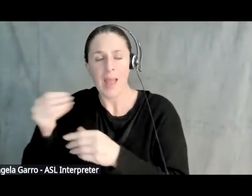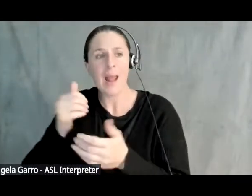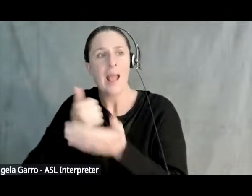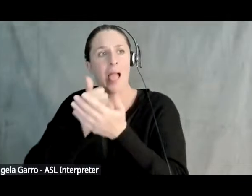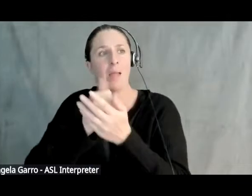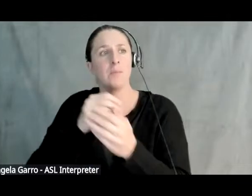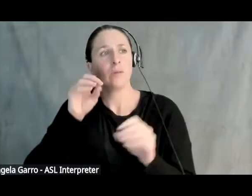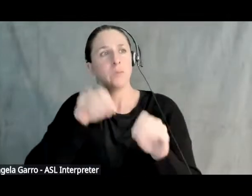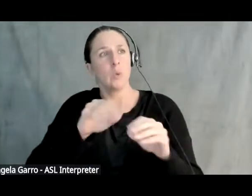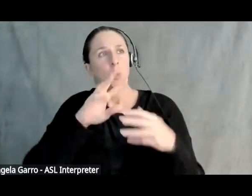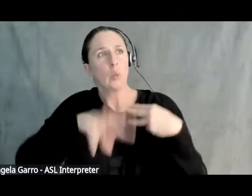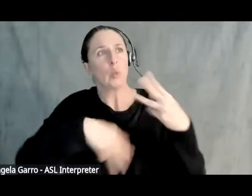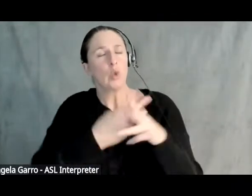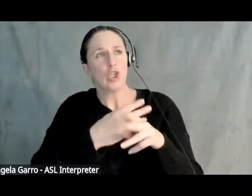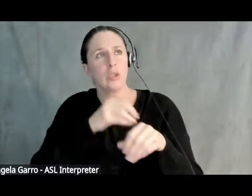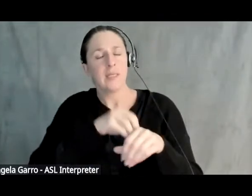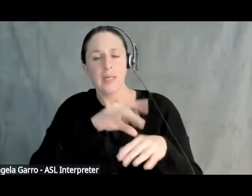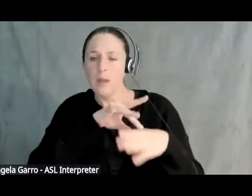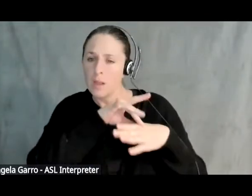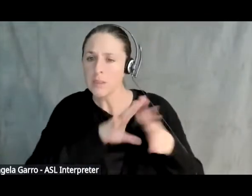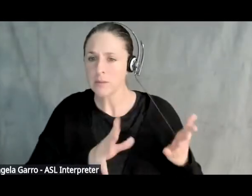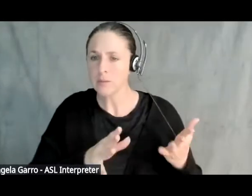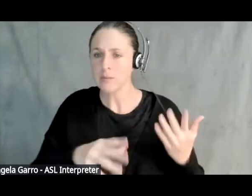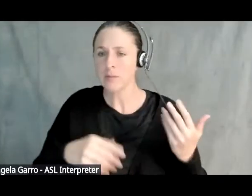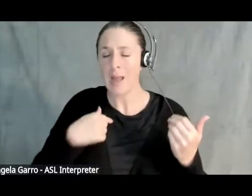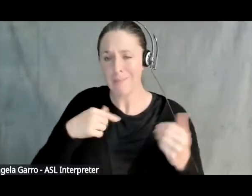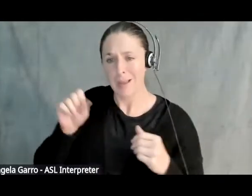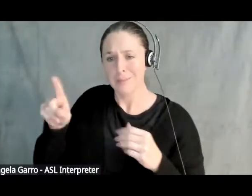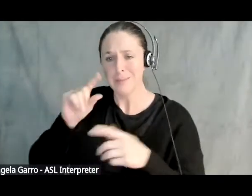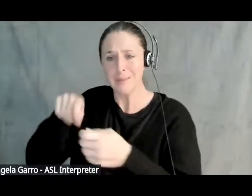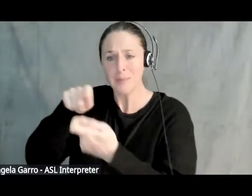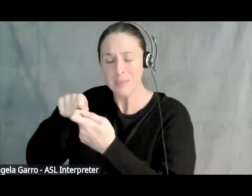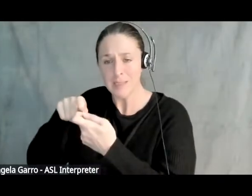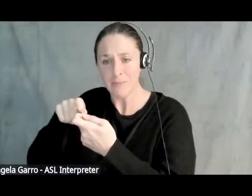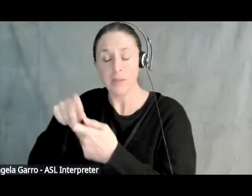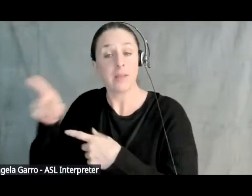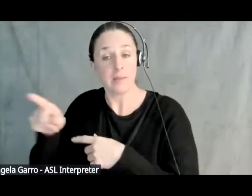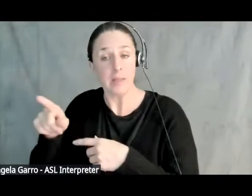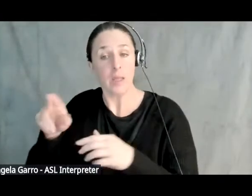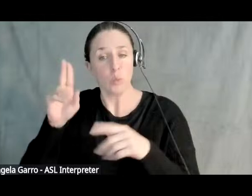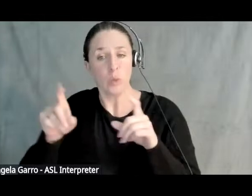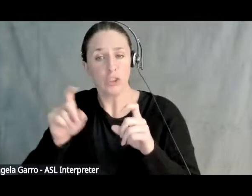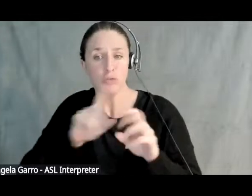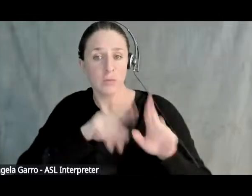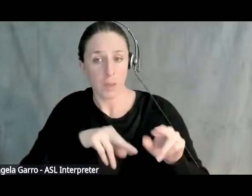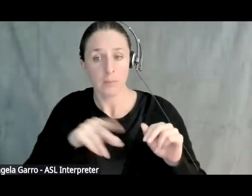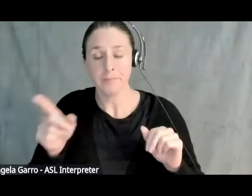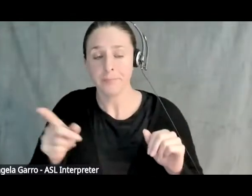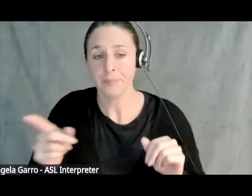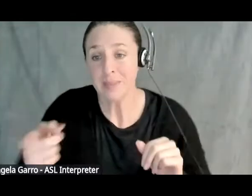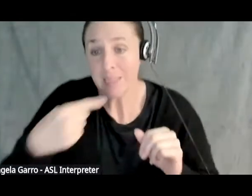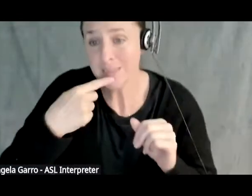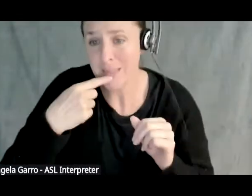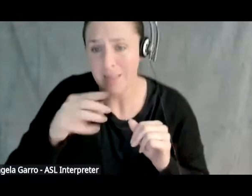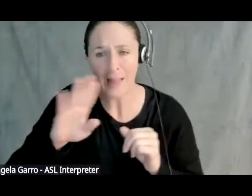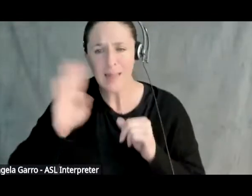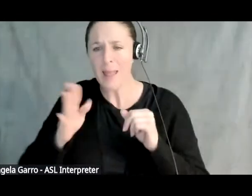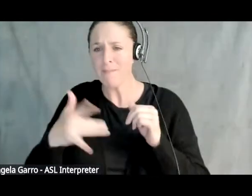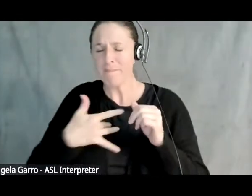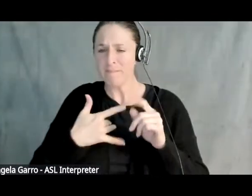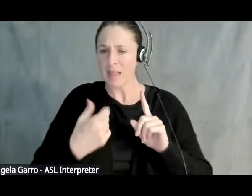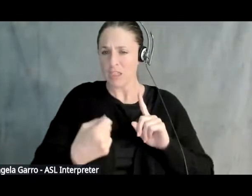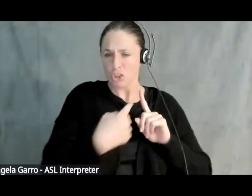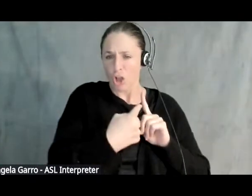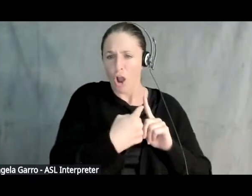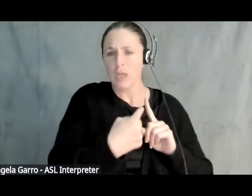I asked them specifically a question that they responded to, which was that they never felt targeted,